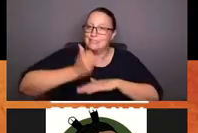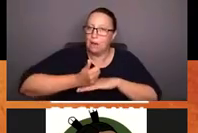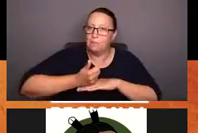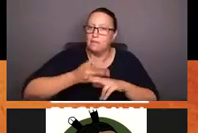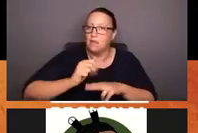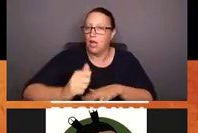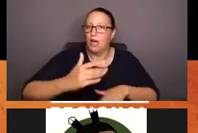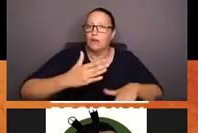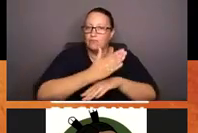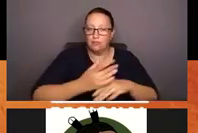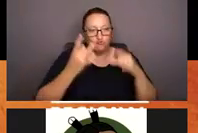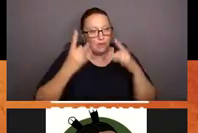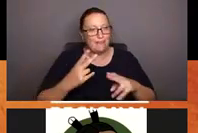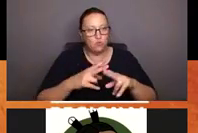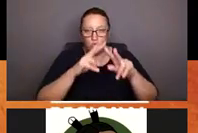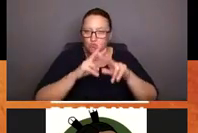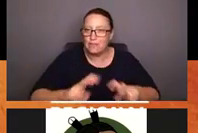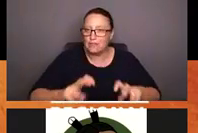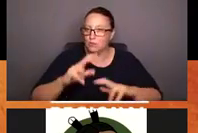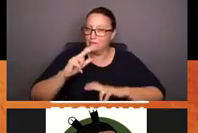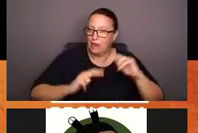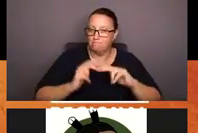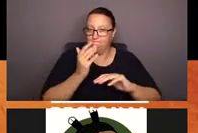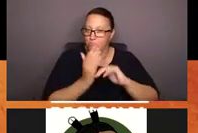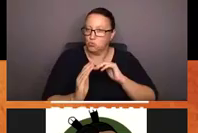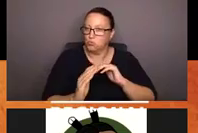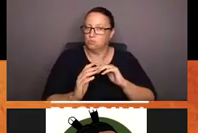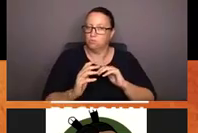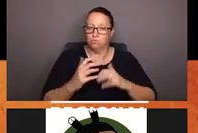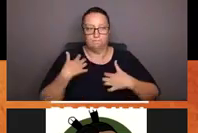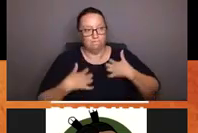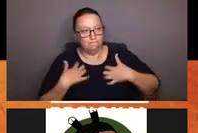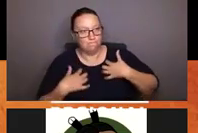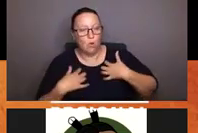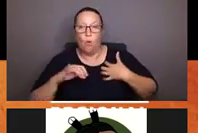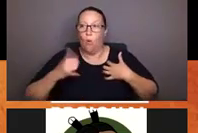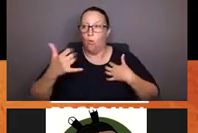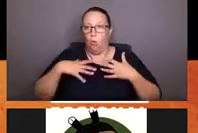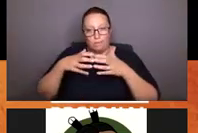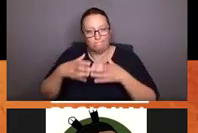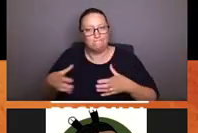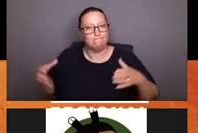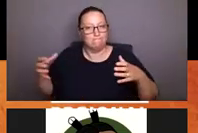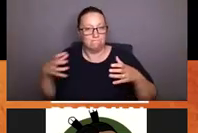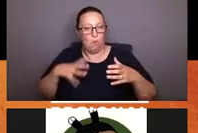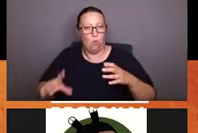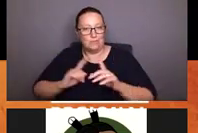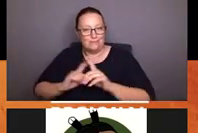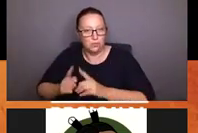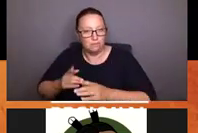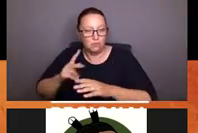who are ready to undertake research and development of their work, or who want to expand their practice through professional development opportunities